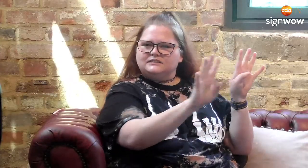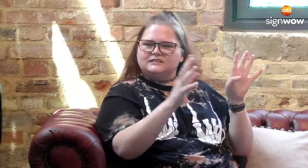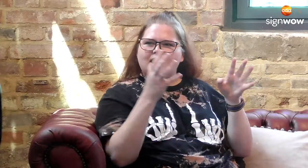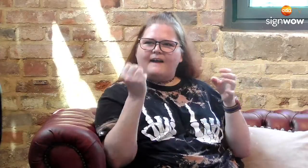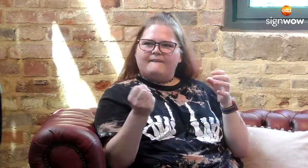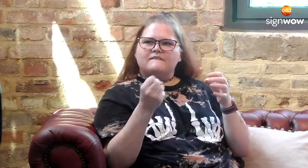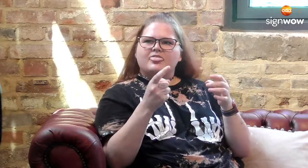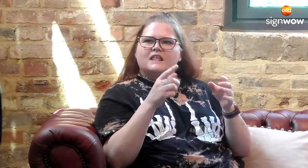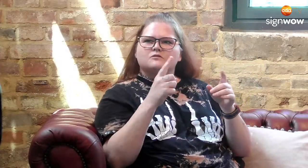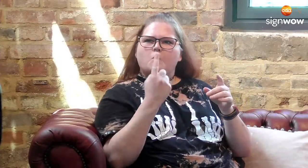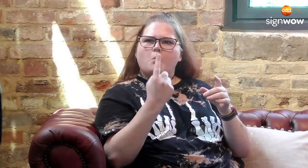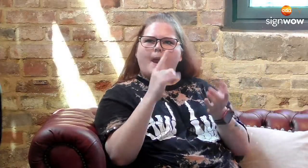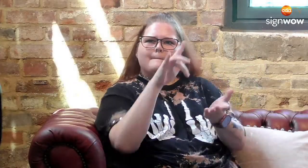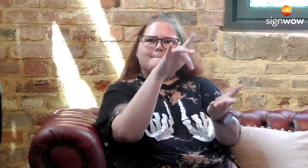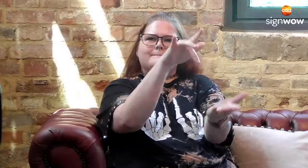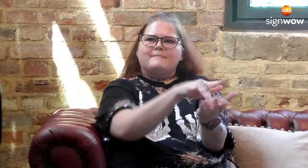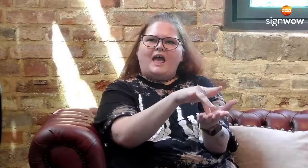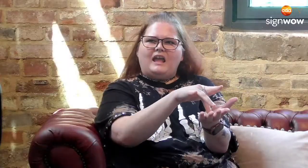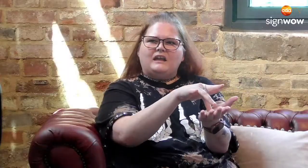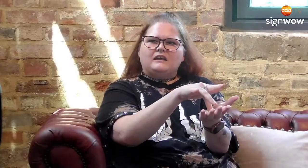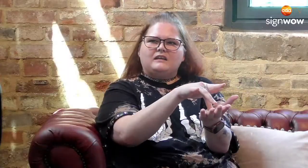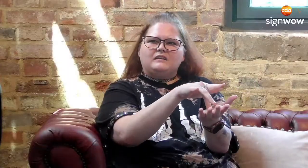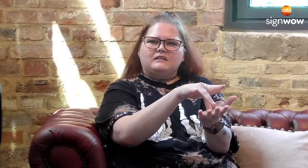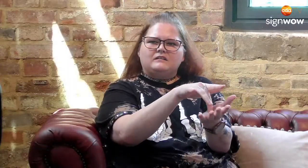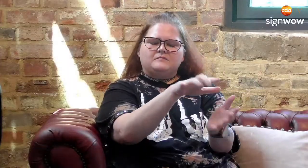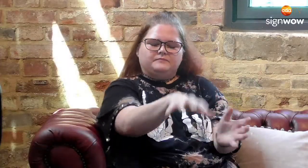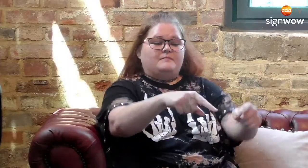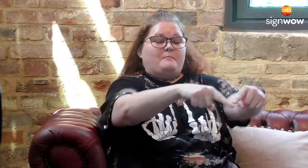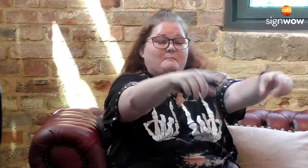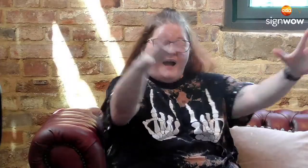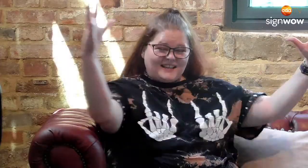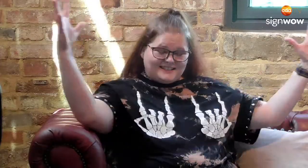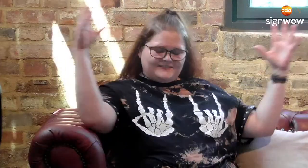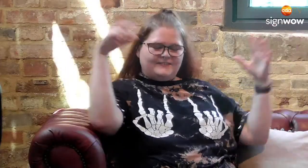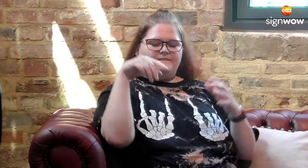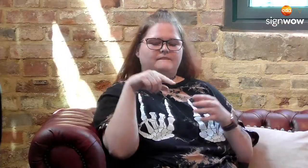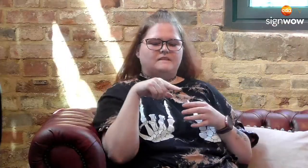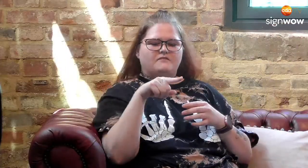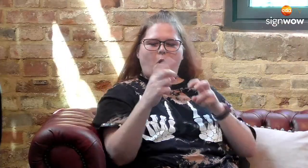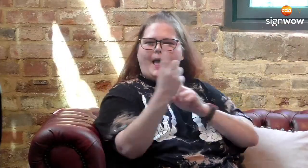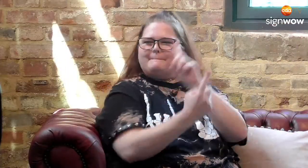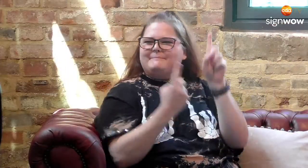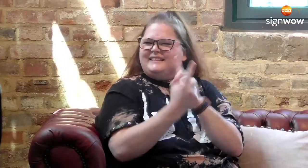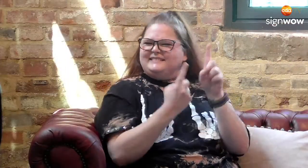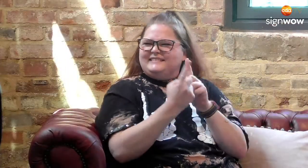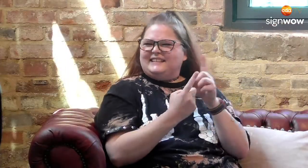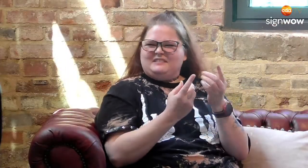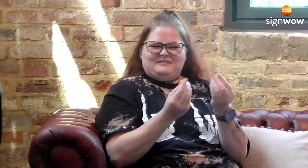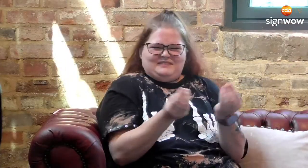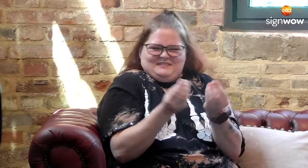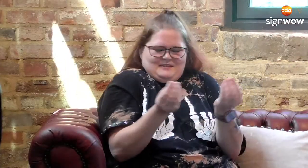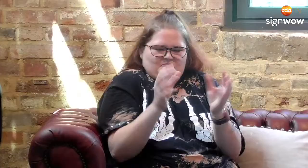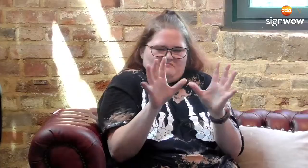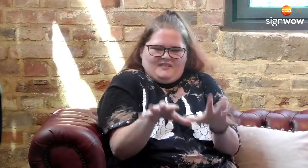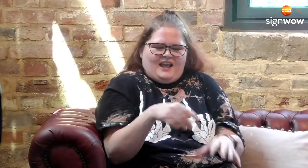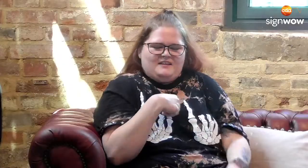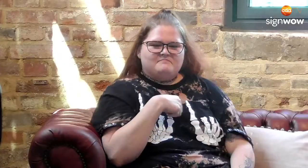There's a bit sort of like a prison in there, and there's one part of it, well, it's massive, and it's like a meeting point